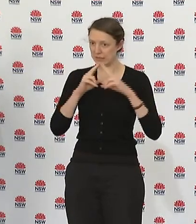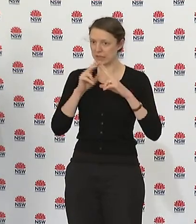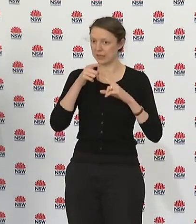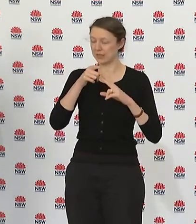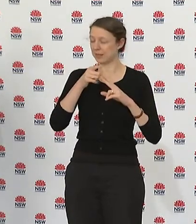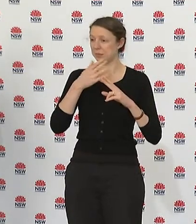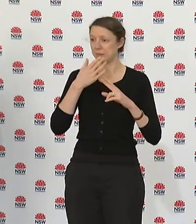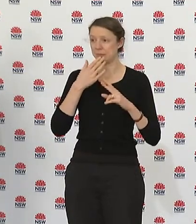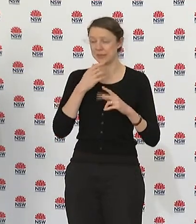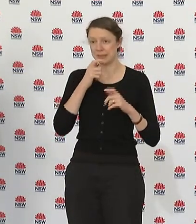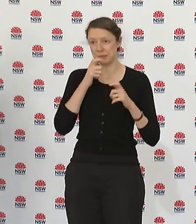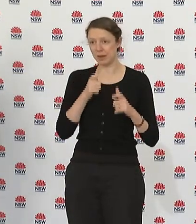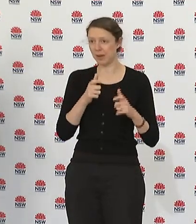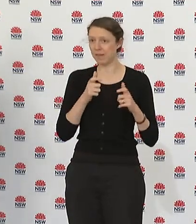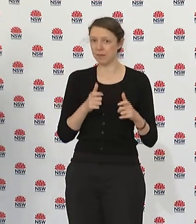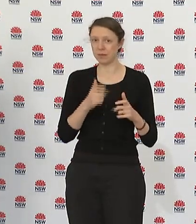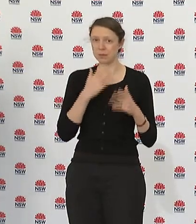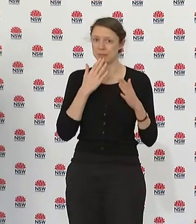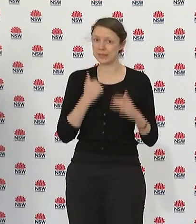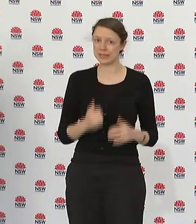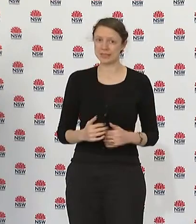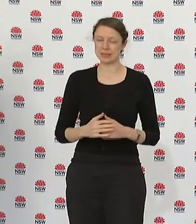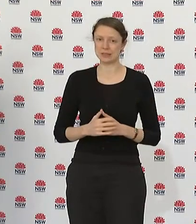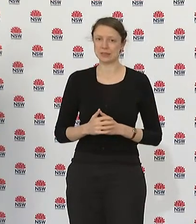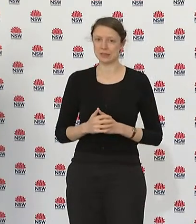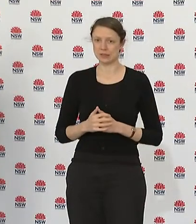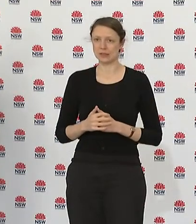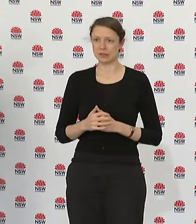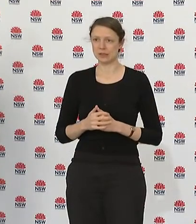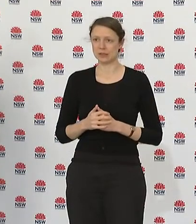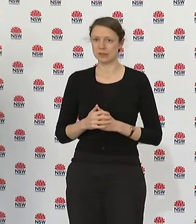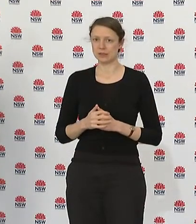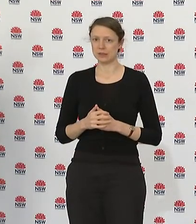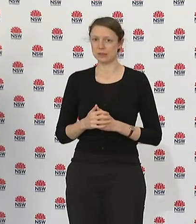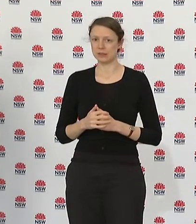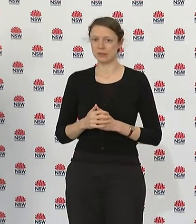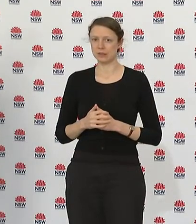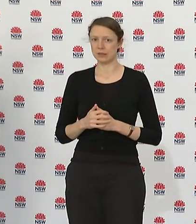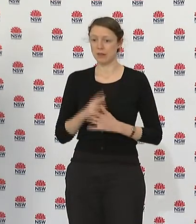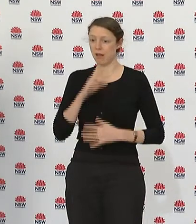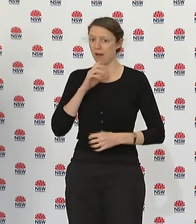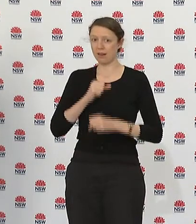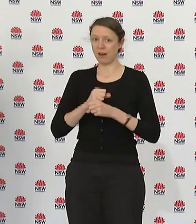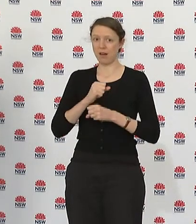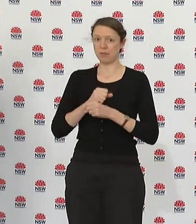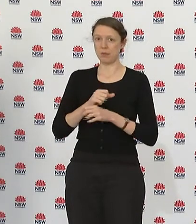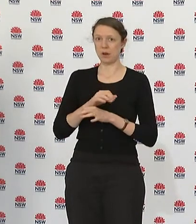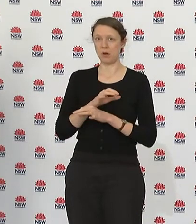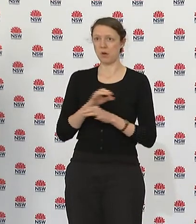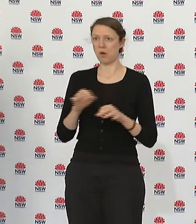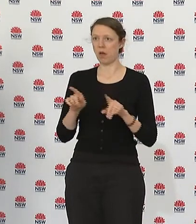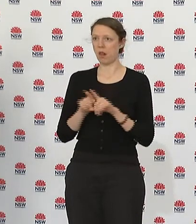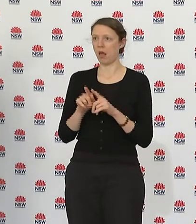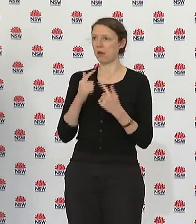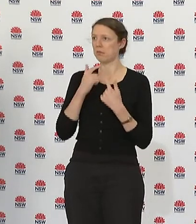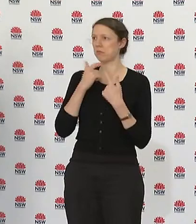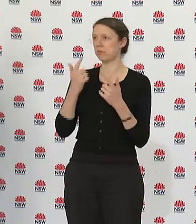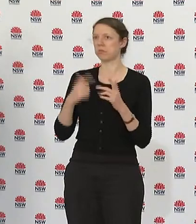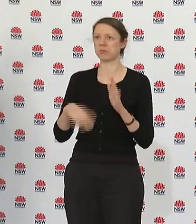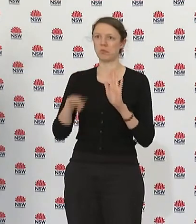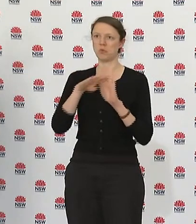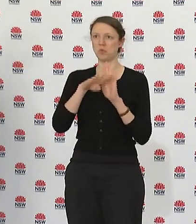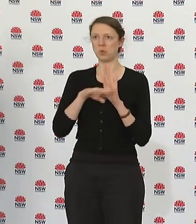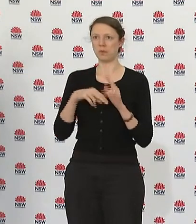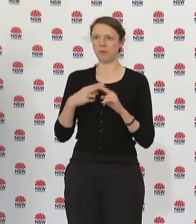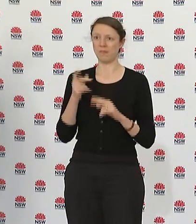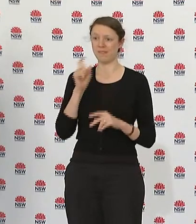cautious, stay at home. Our government does not make laws or rules to require you to stay at home just for